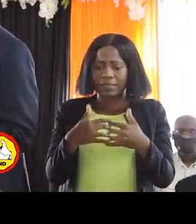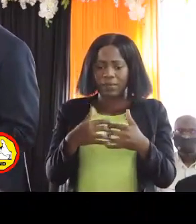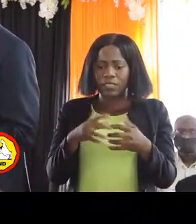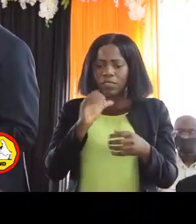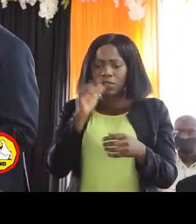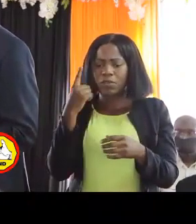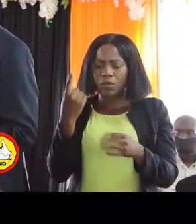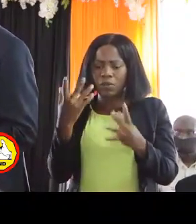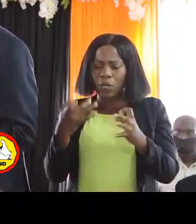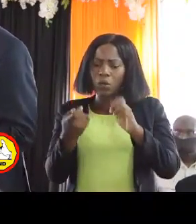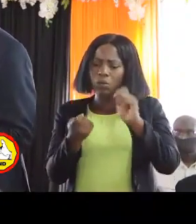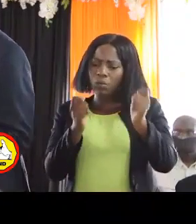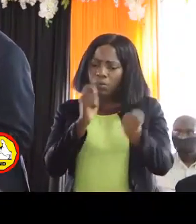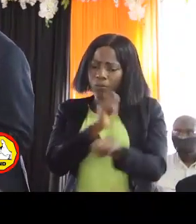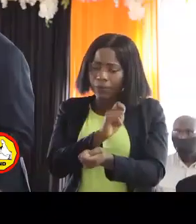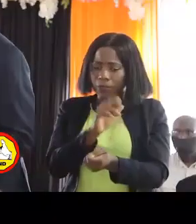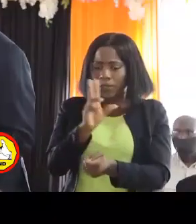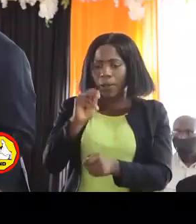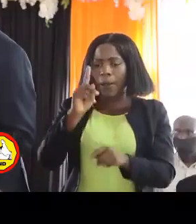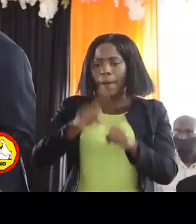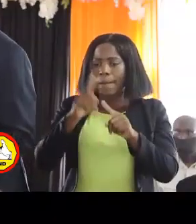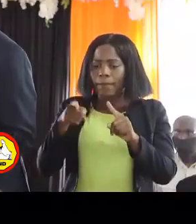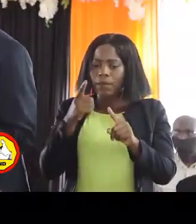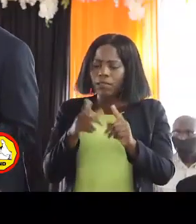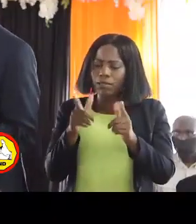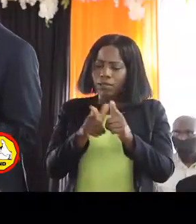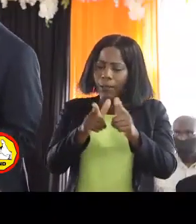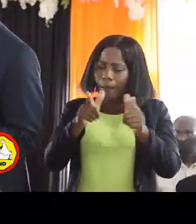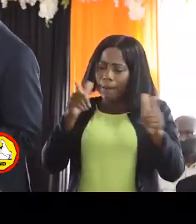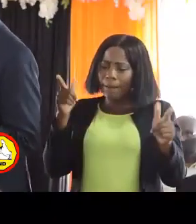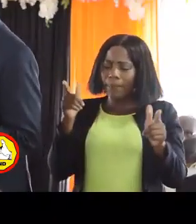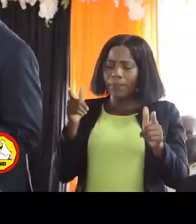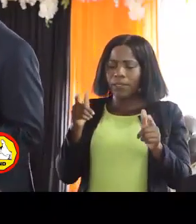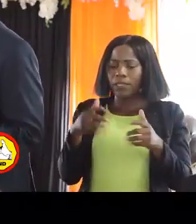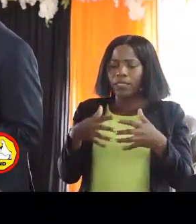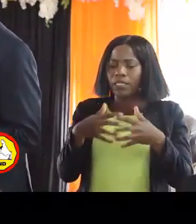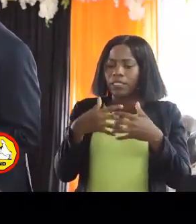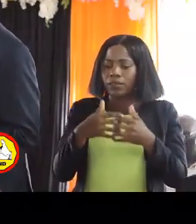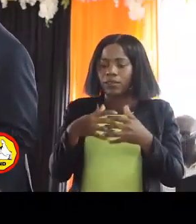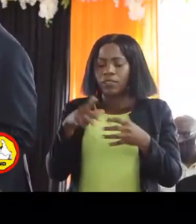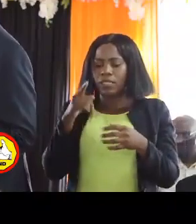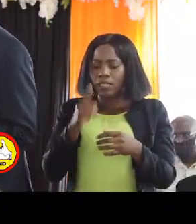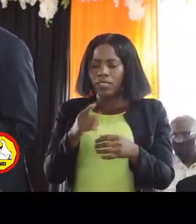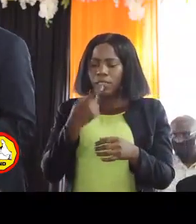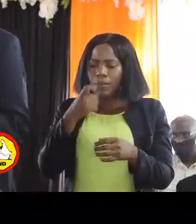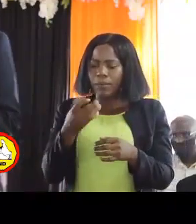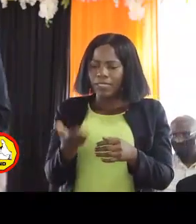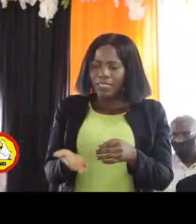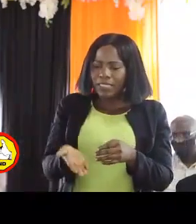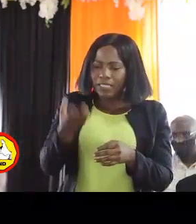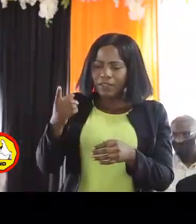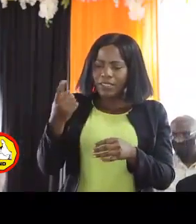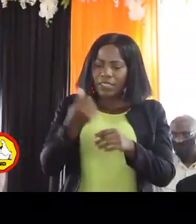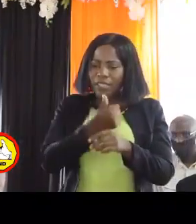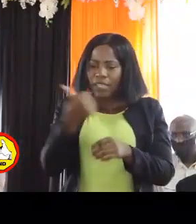exchange, but it's the biggest generator of lifting other